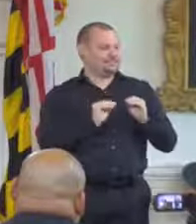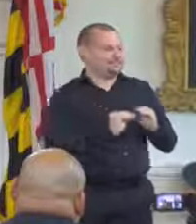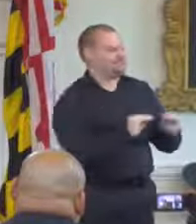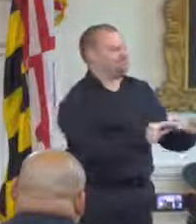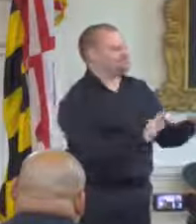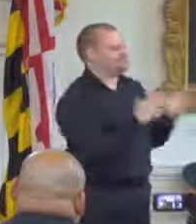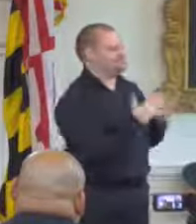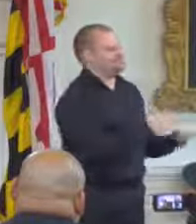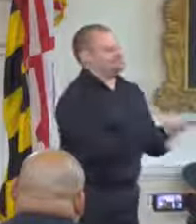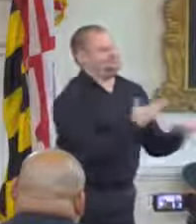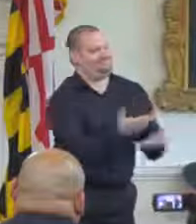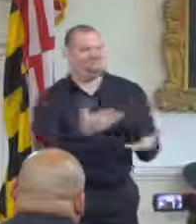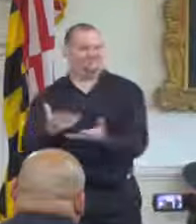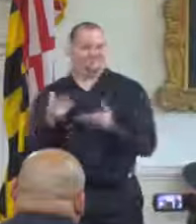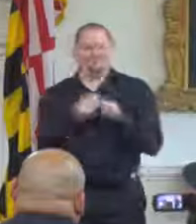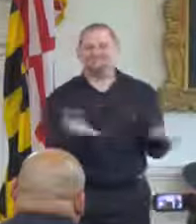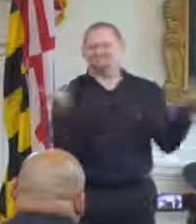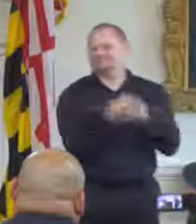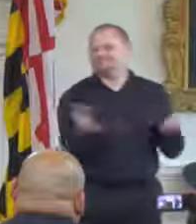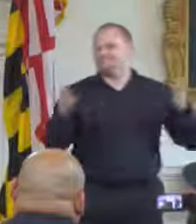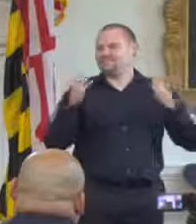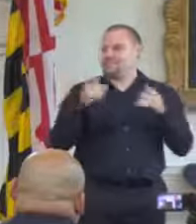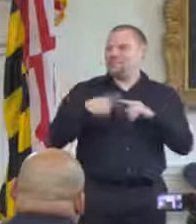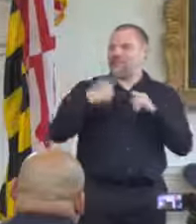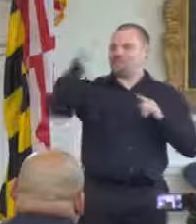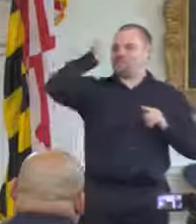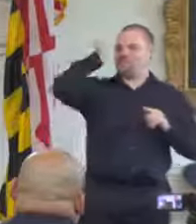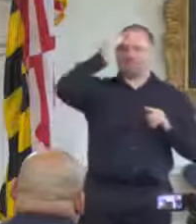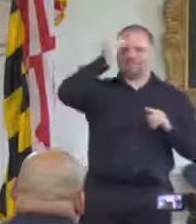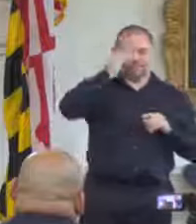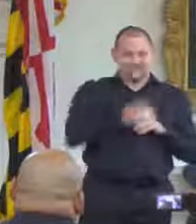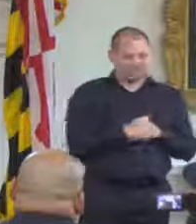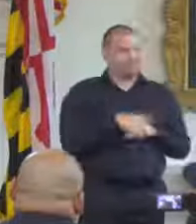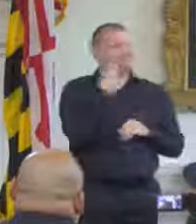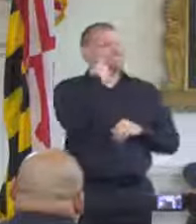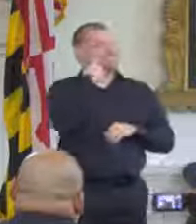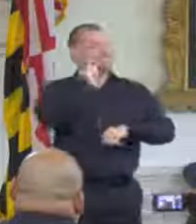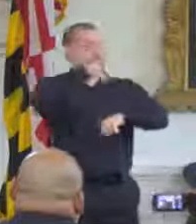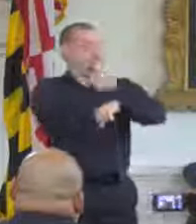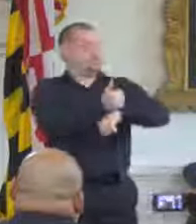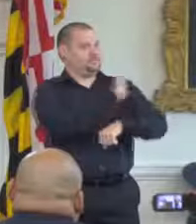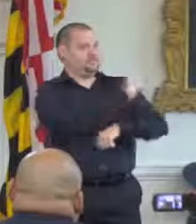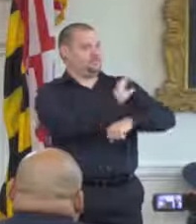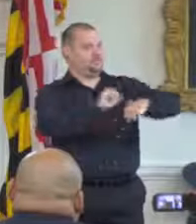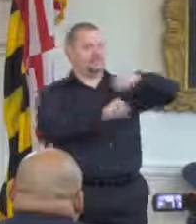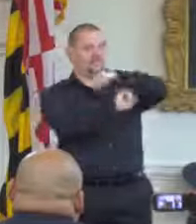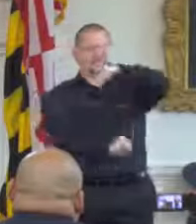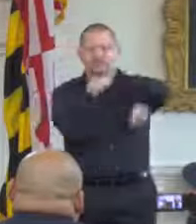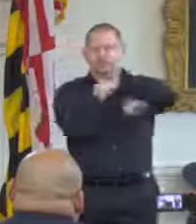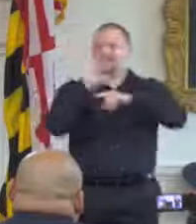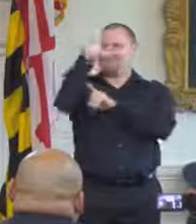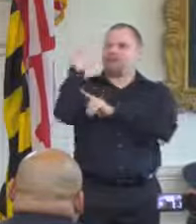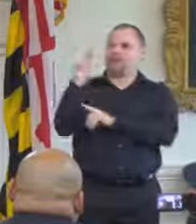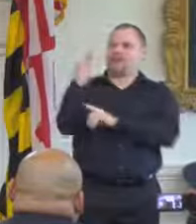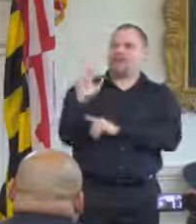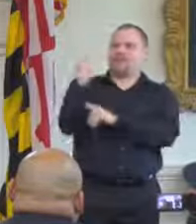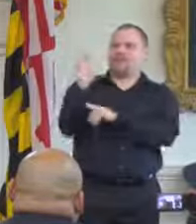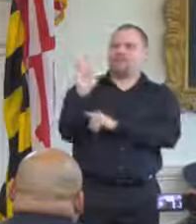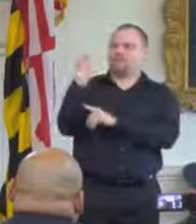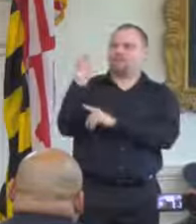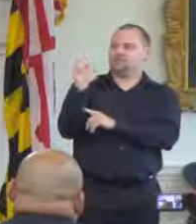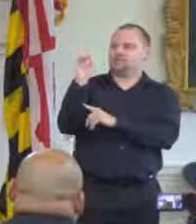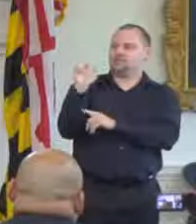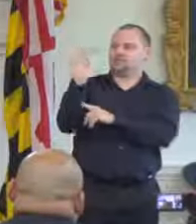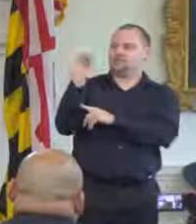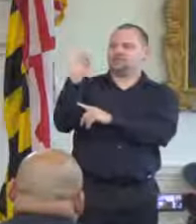He recently established the Nyle DiMarco Foundation, where he works with parents and